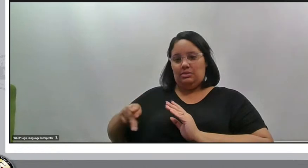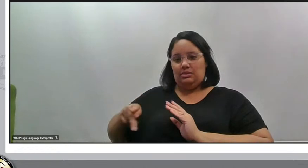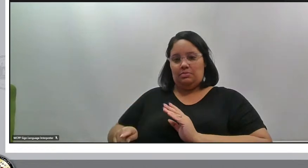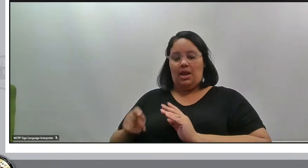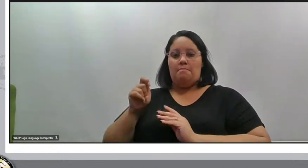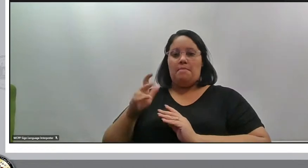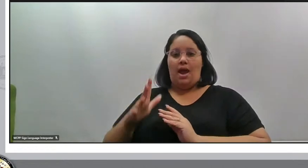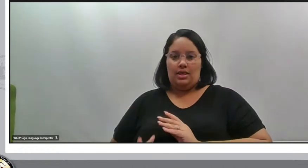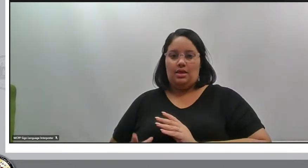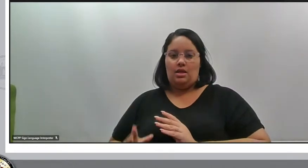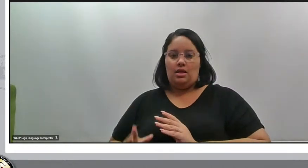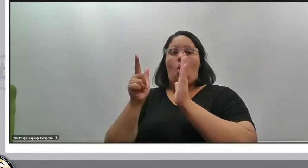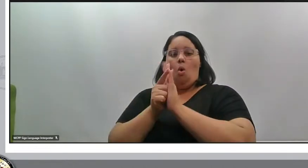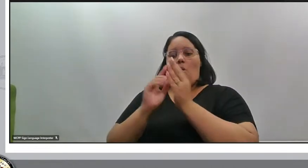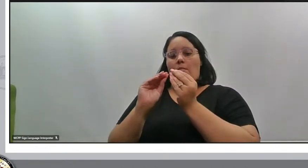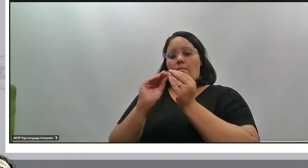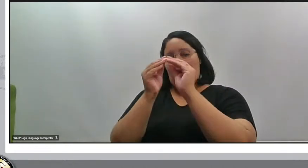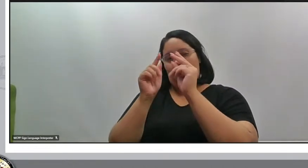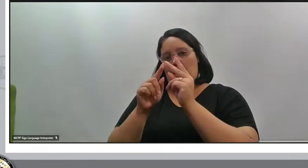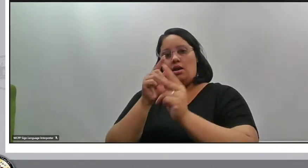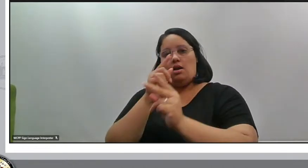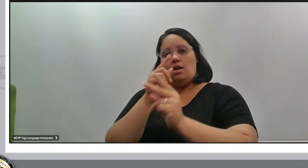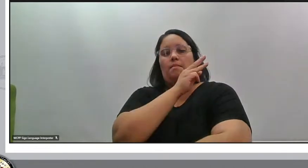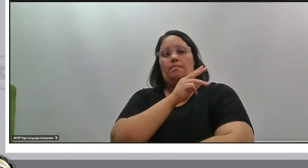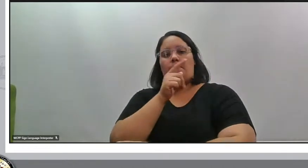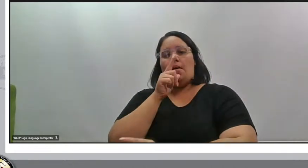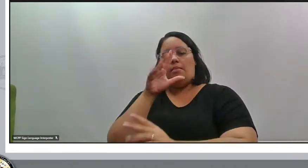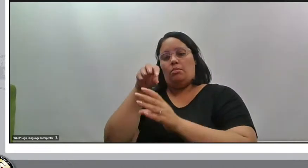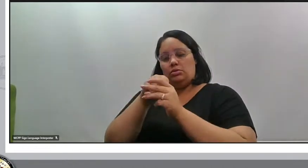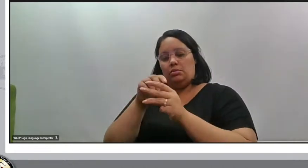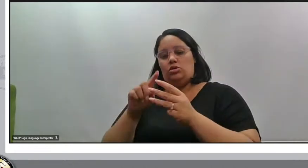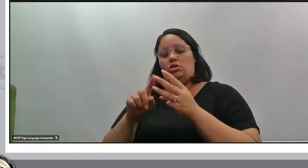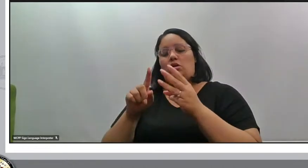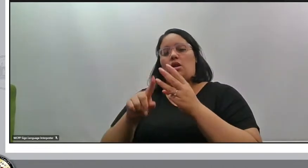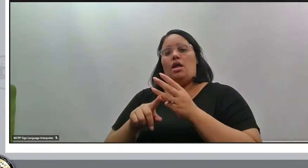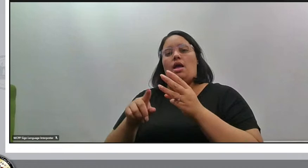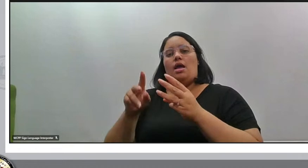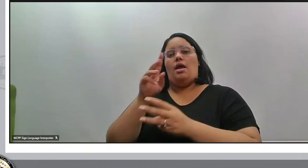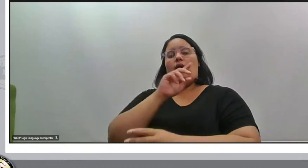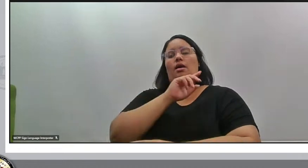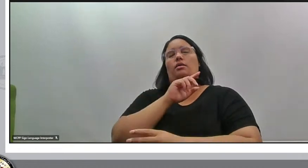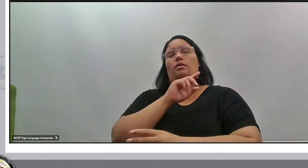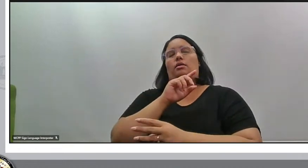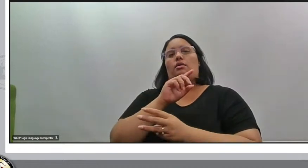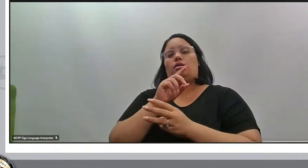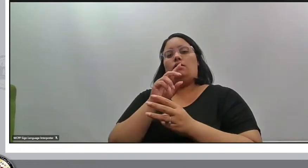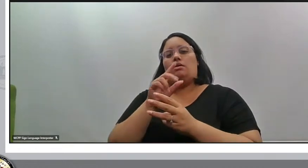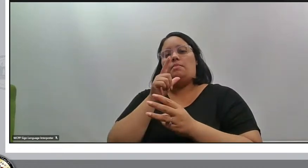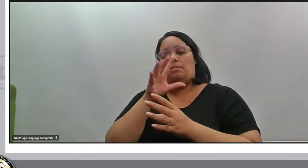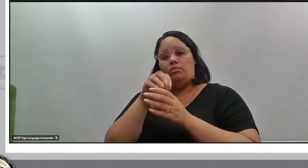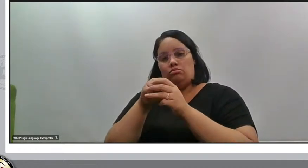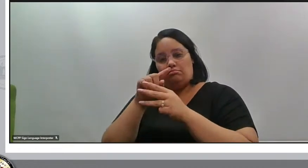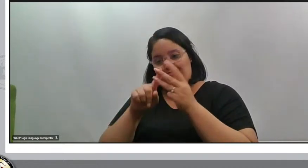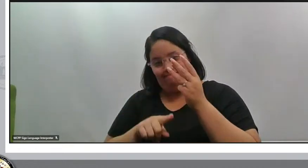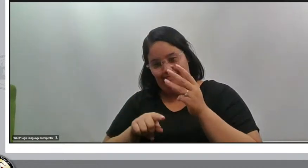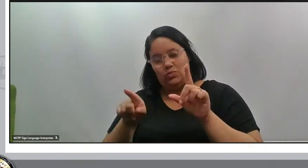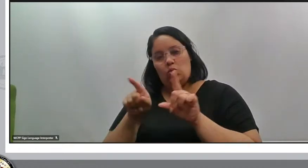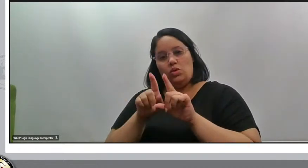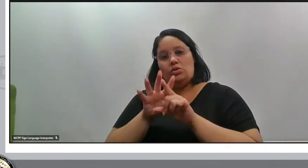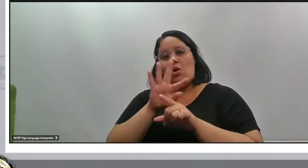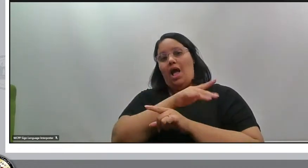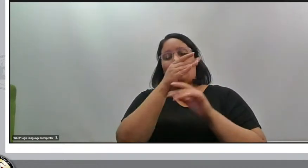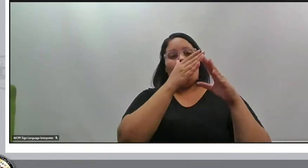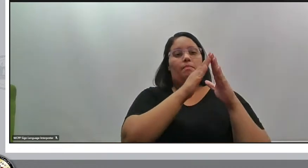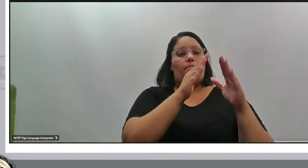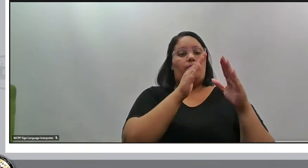public participation, and oversight needs to take priority. And sometimes, and you will see sometimes in other programs within other departments as